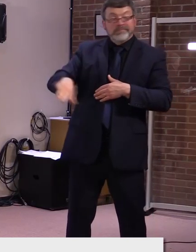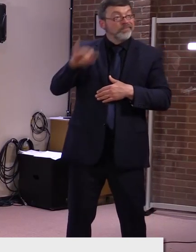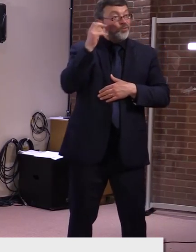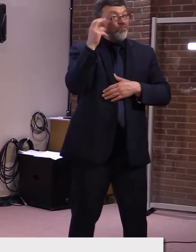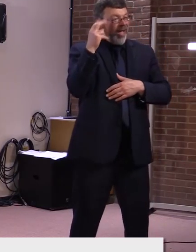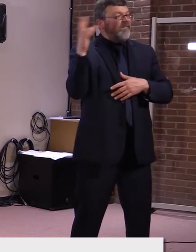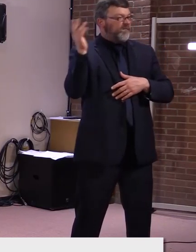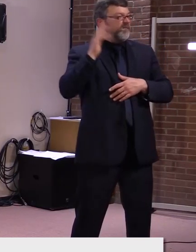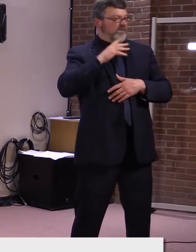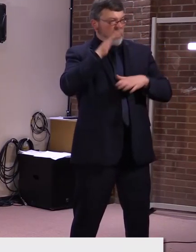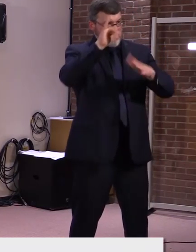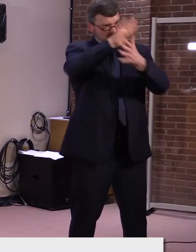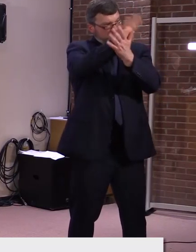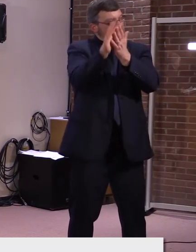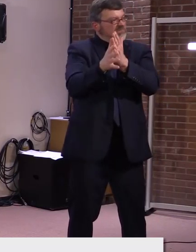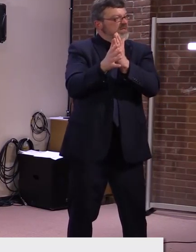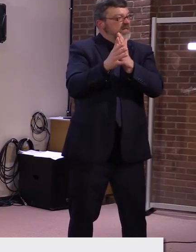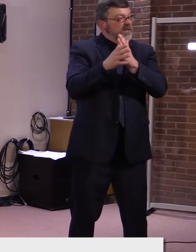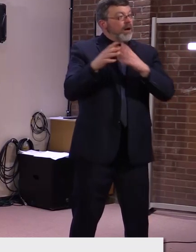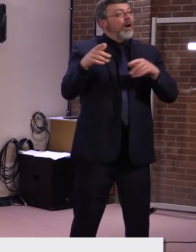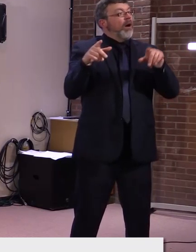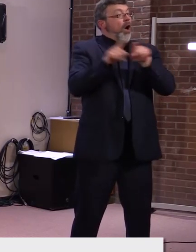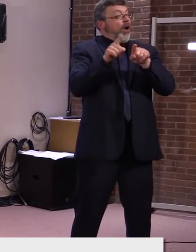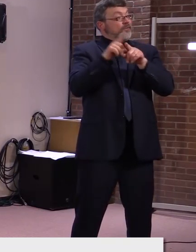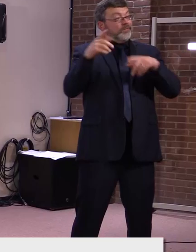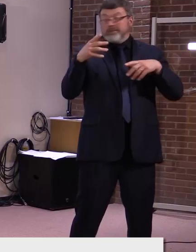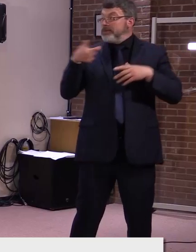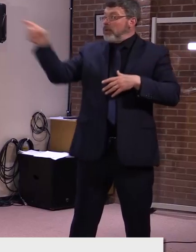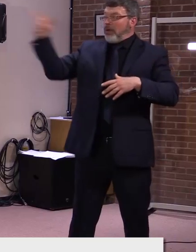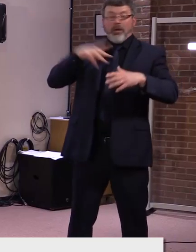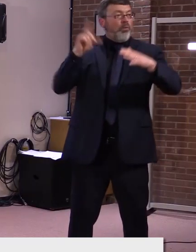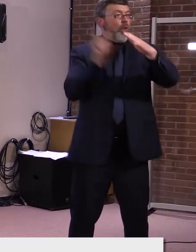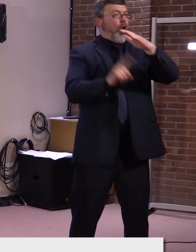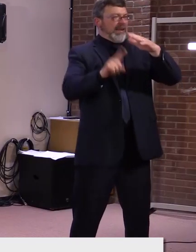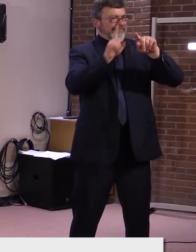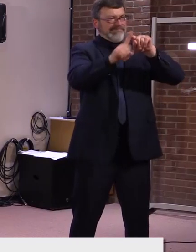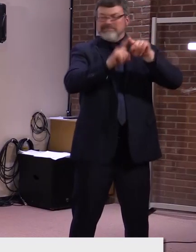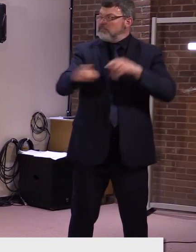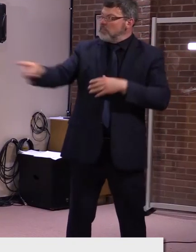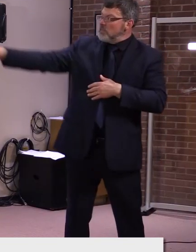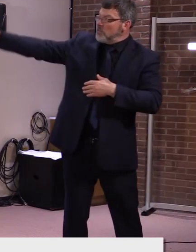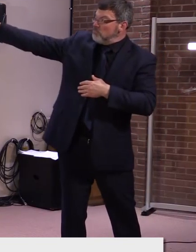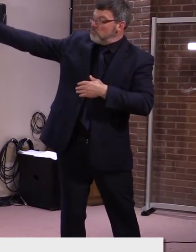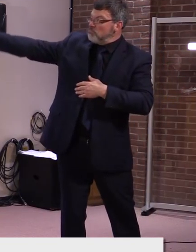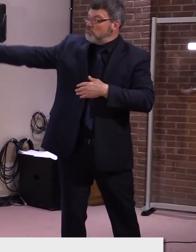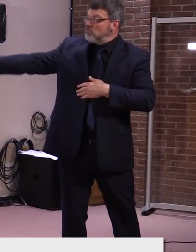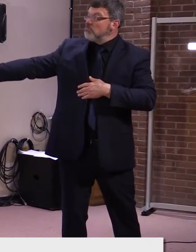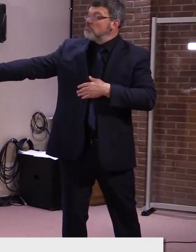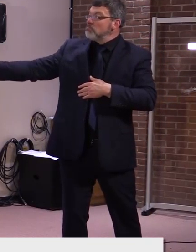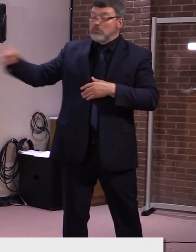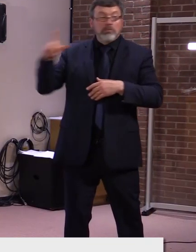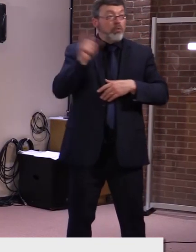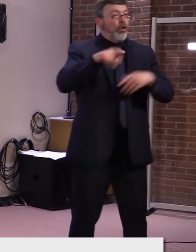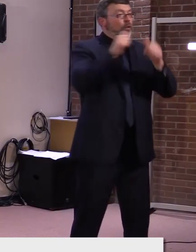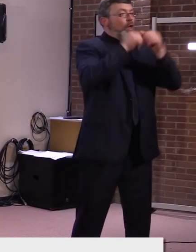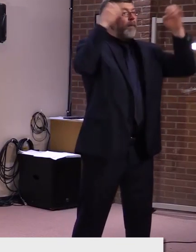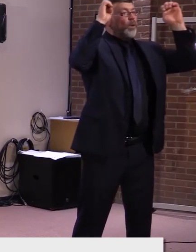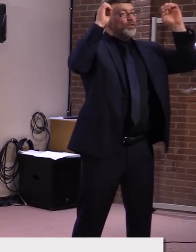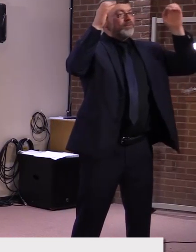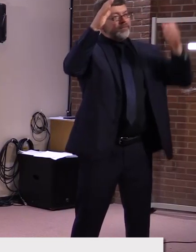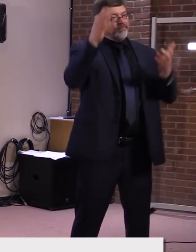walk-ins. In addition to all of this, we have been reaching out to employers to host vaccine clinics at work sites. We are starting with